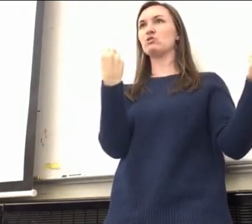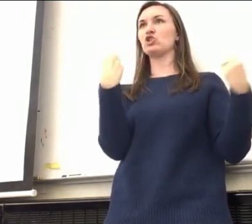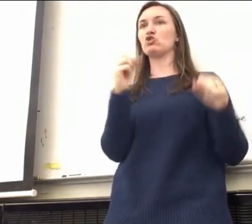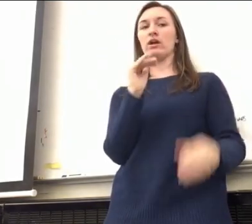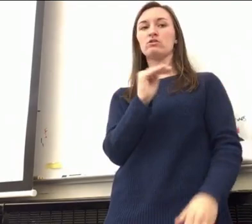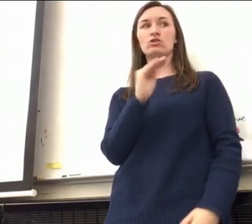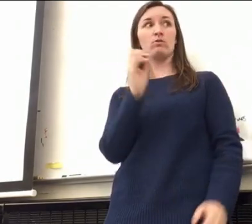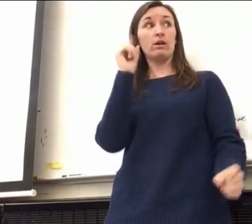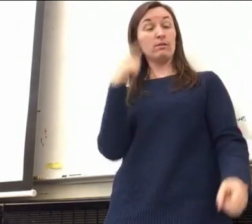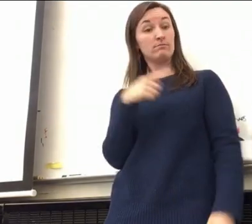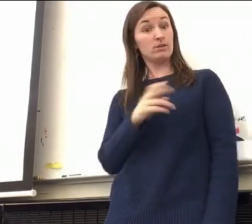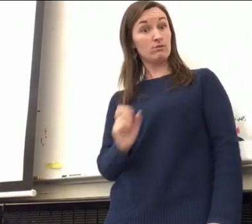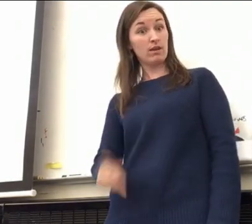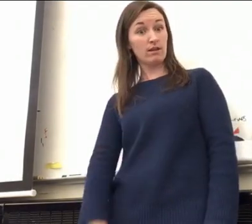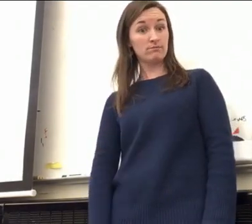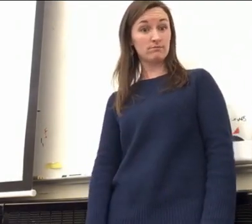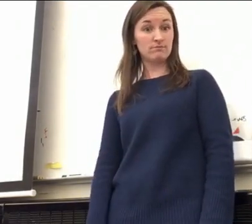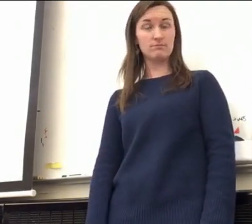You okay?